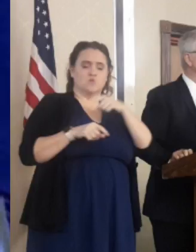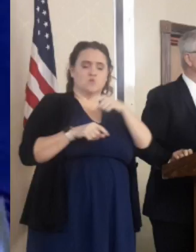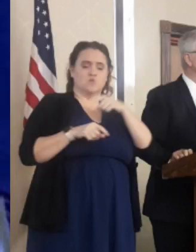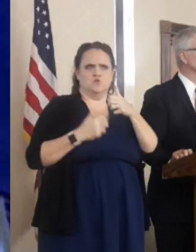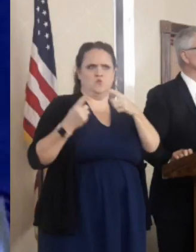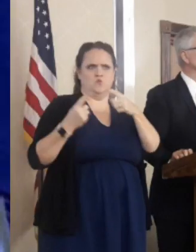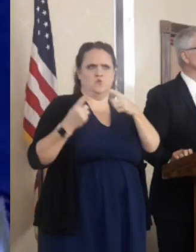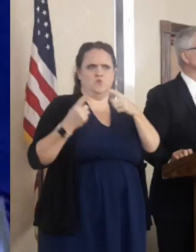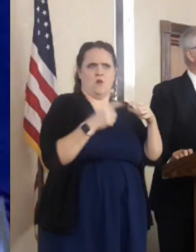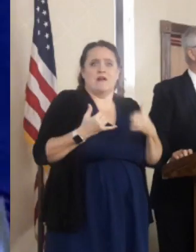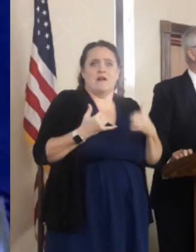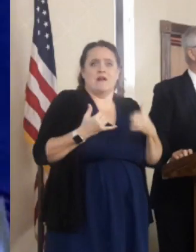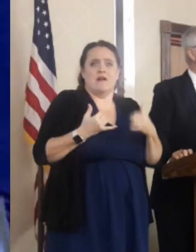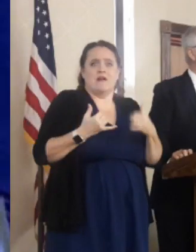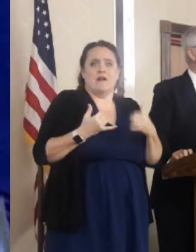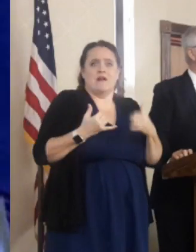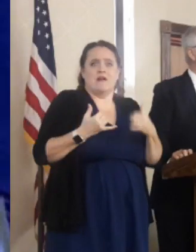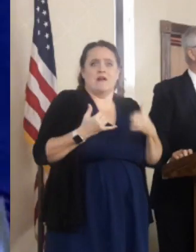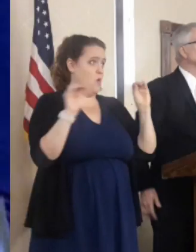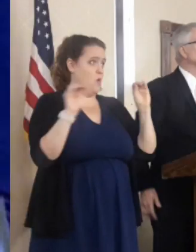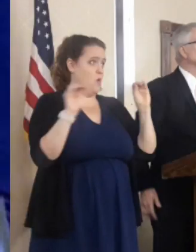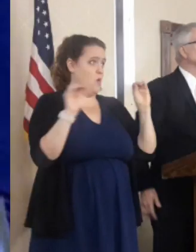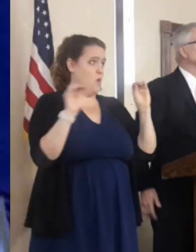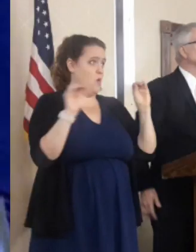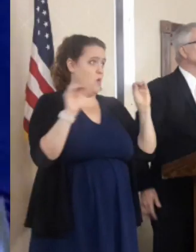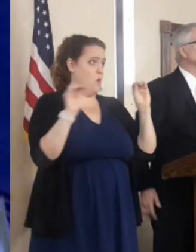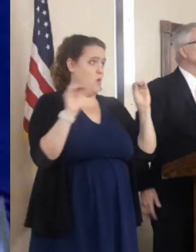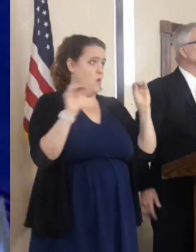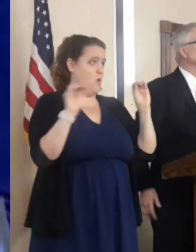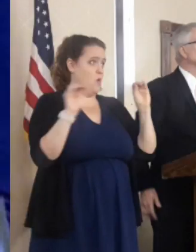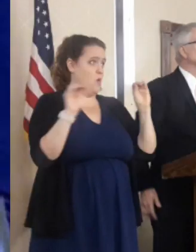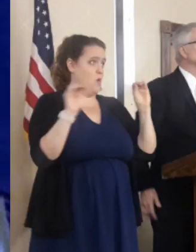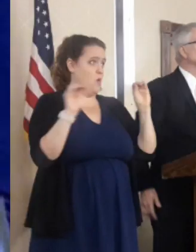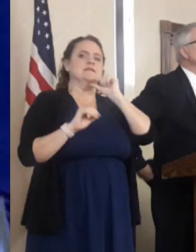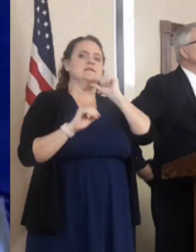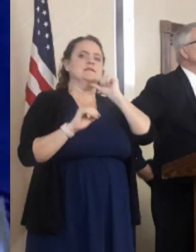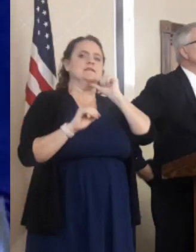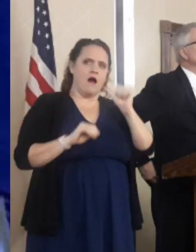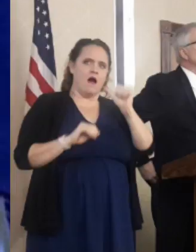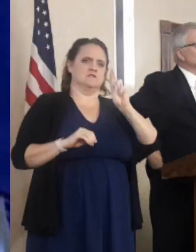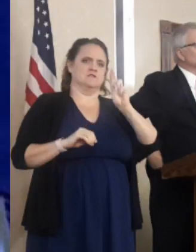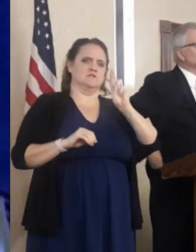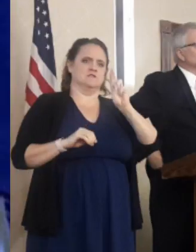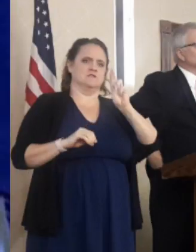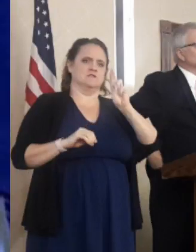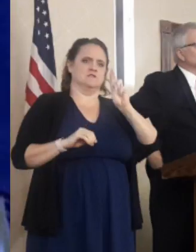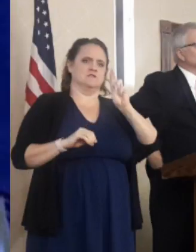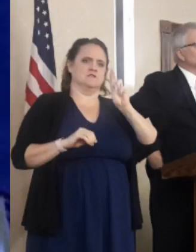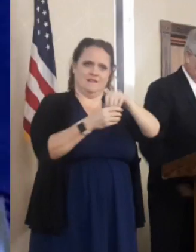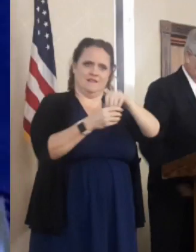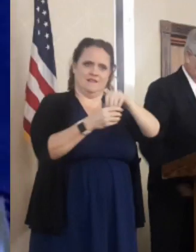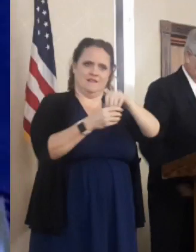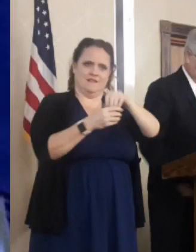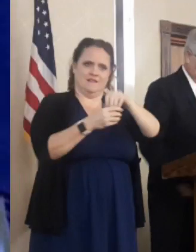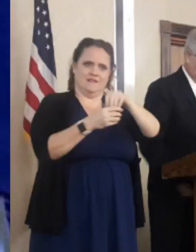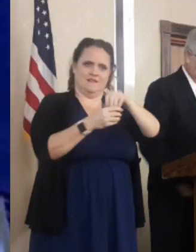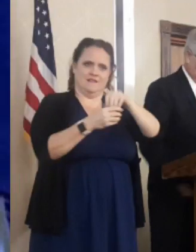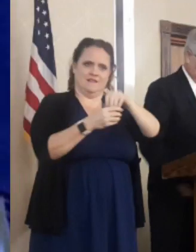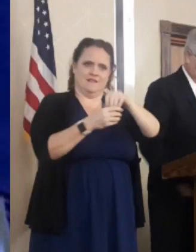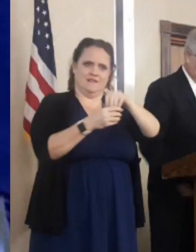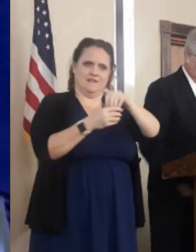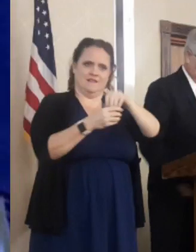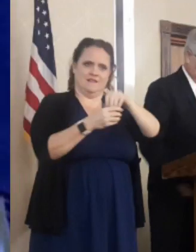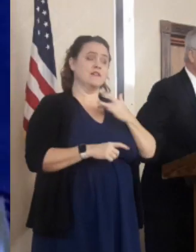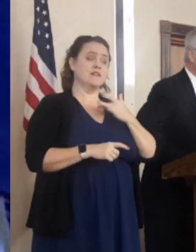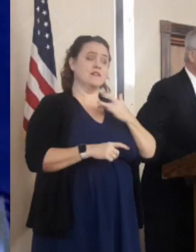there are no non-SREC members at this time proposed to be on that committee. I think we need to give this due